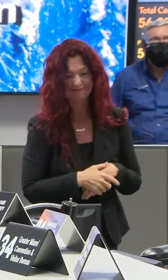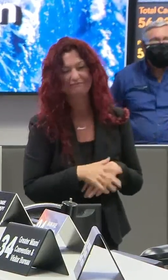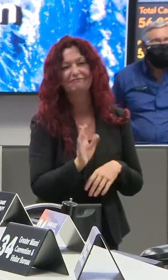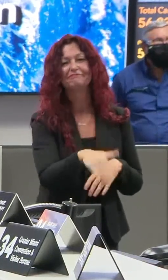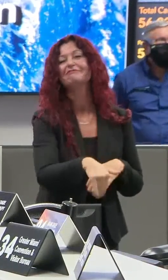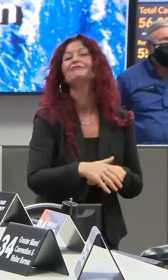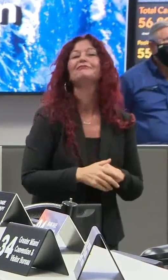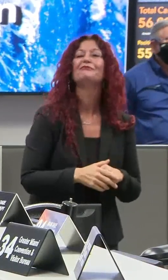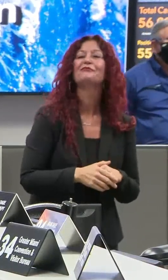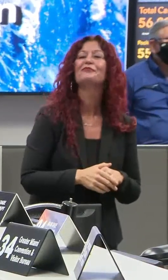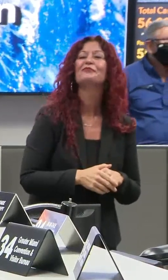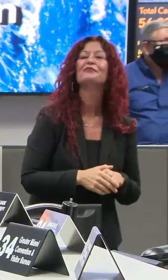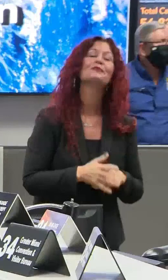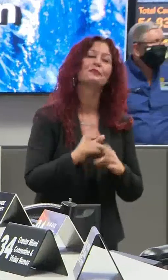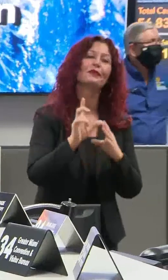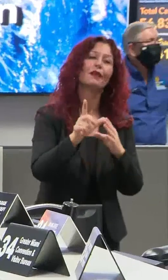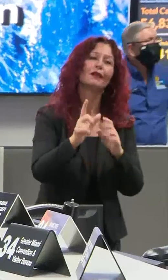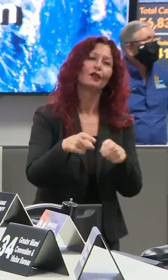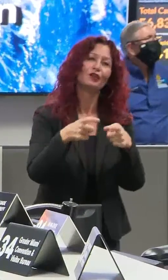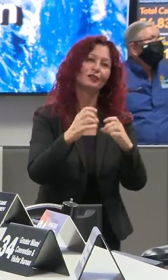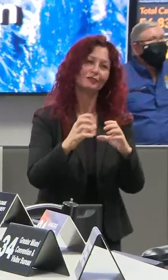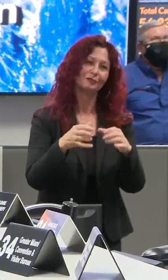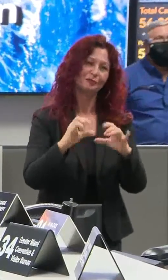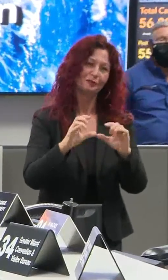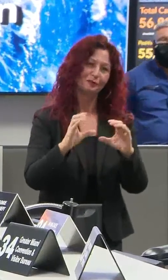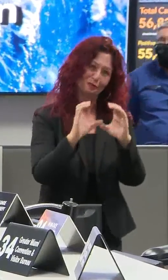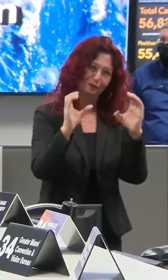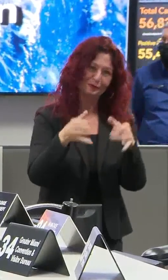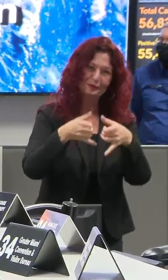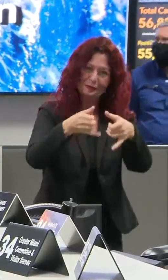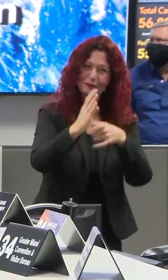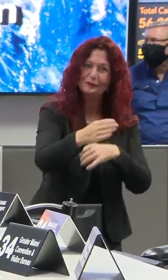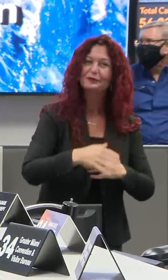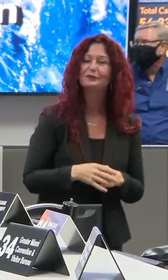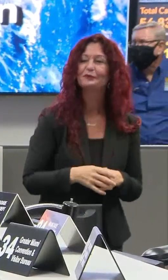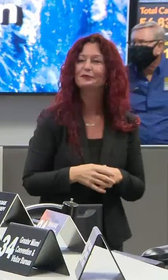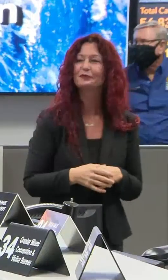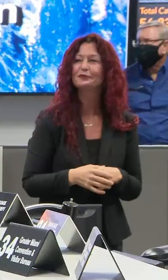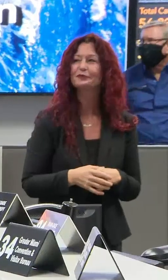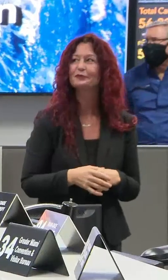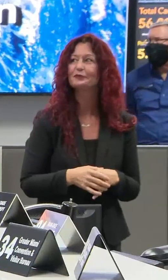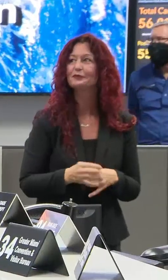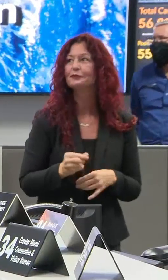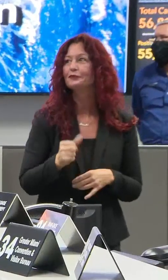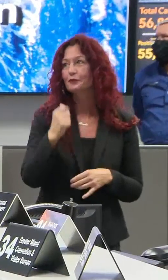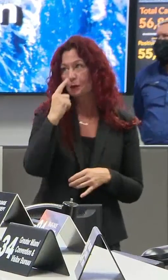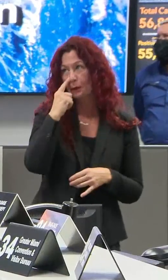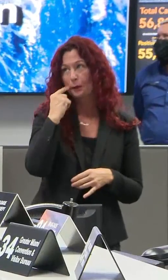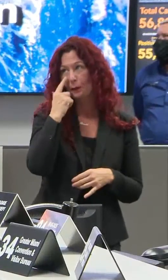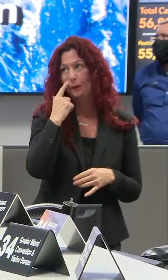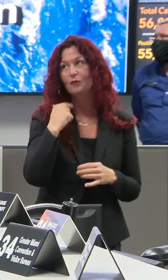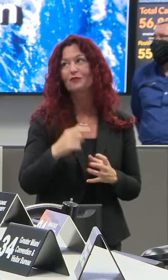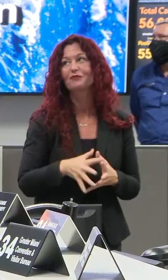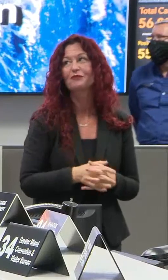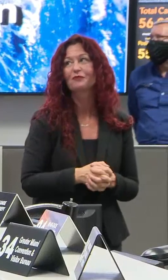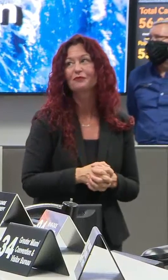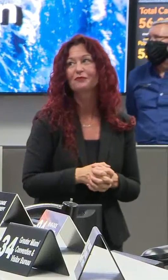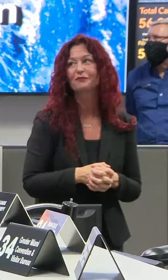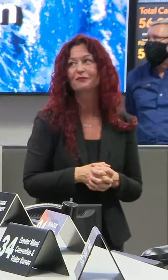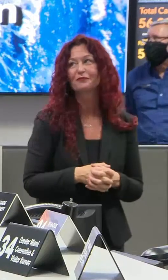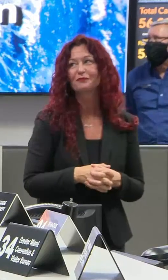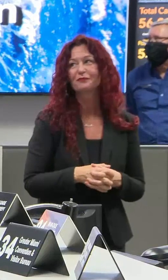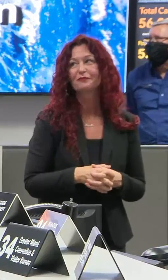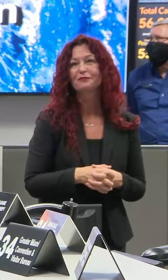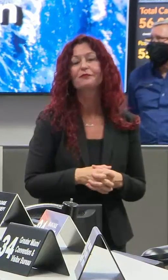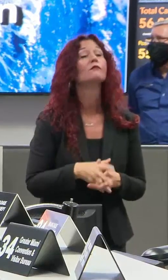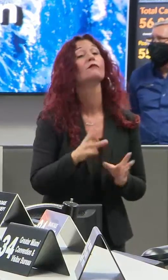in a little private ceremony. Look, with us also today, I want to also appreciate and that Commissioner Pepe Diaz